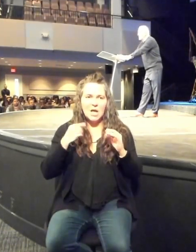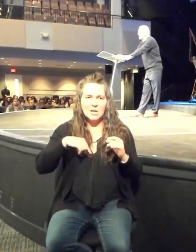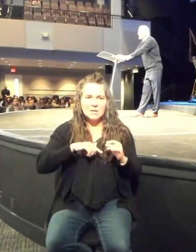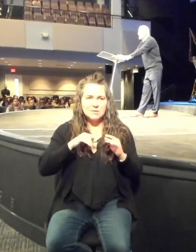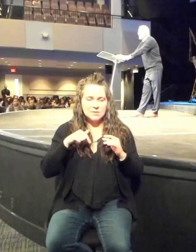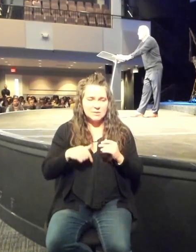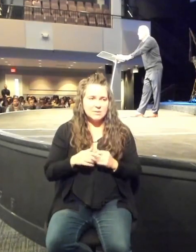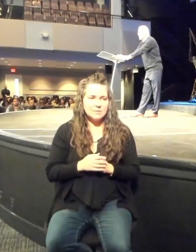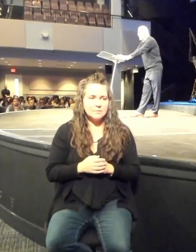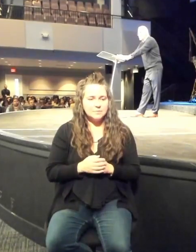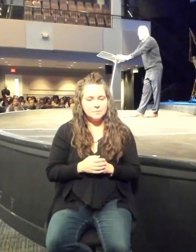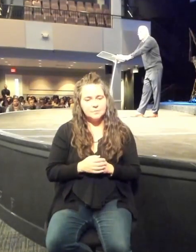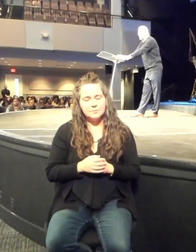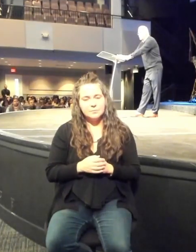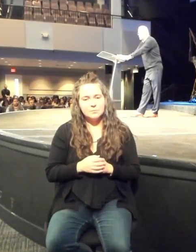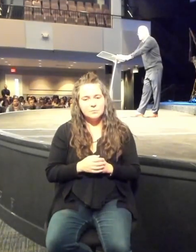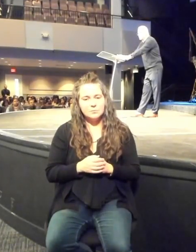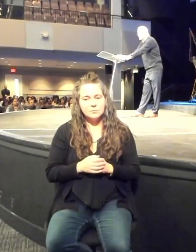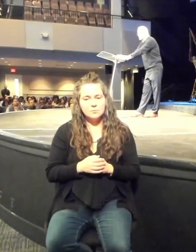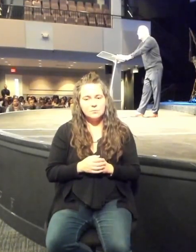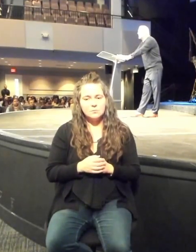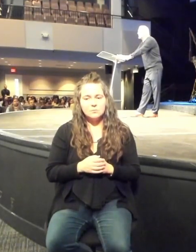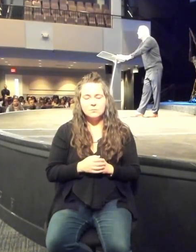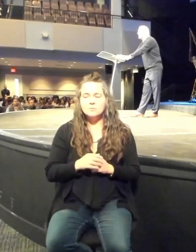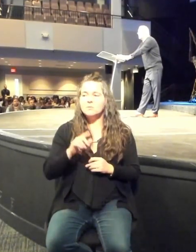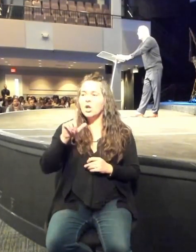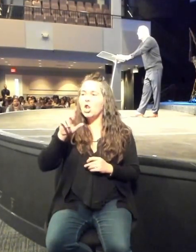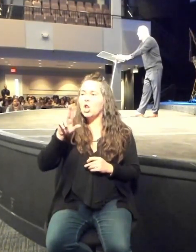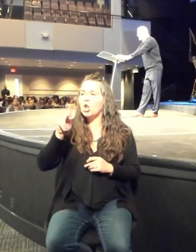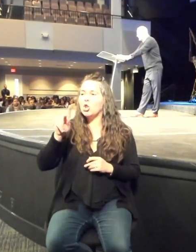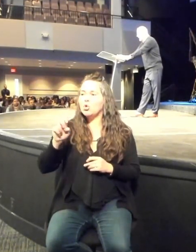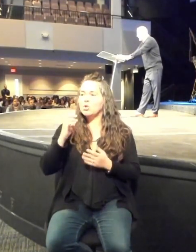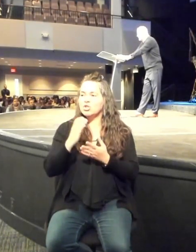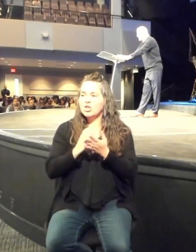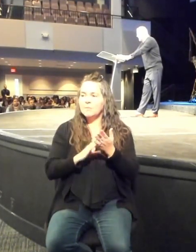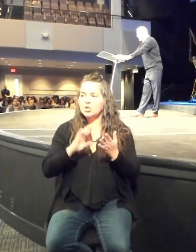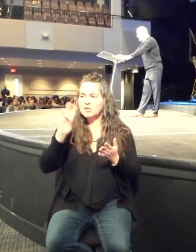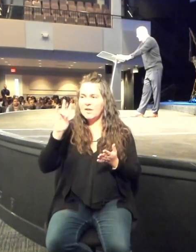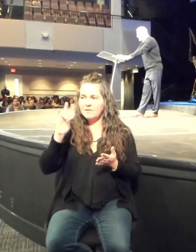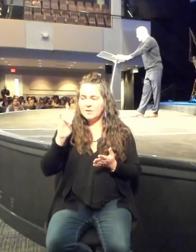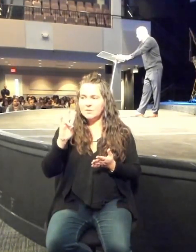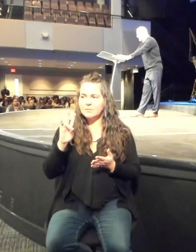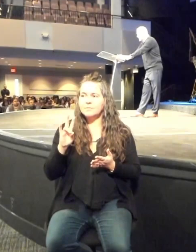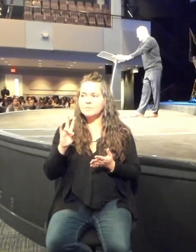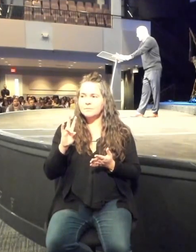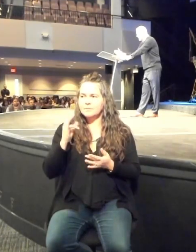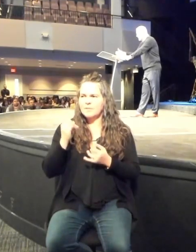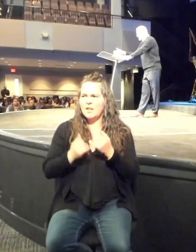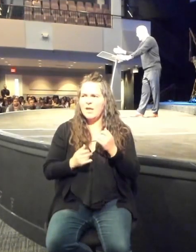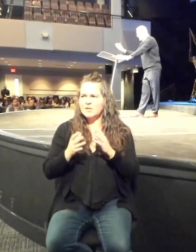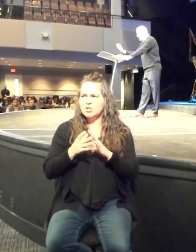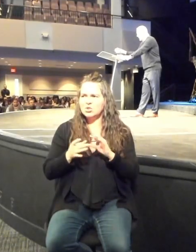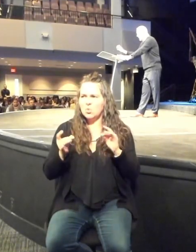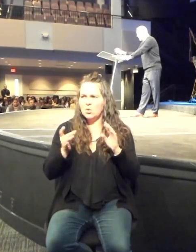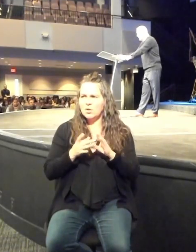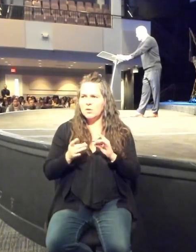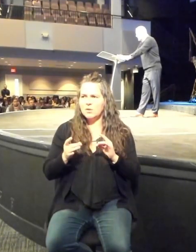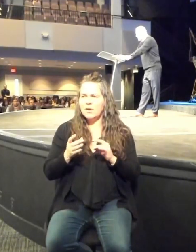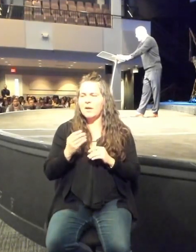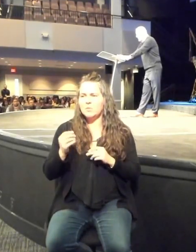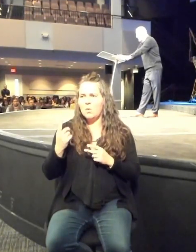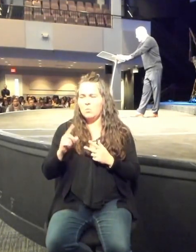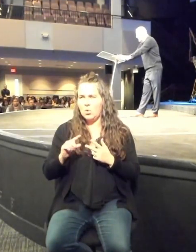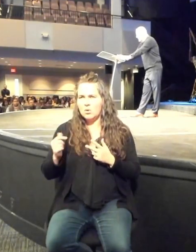And Luke chapter 7 is an amazing story that Jesus gives us. Let me unpack this final story with us. Actually, this story in one final